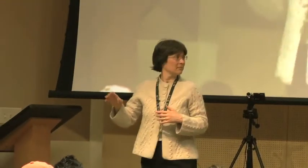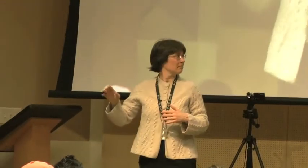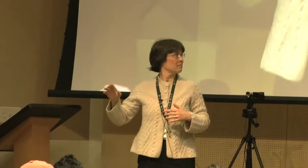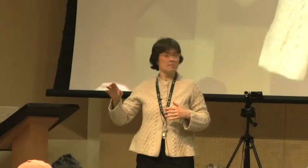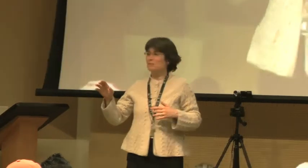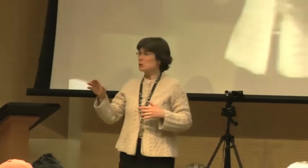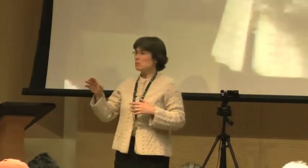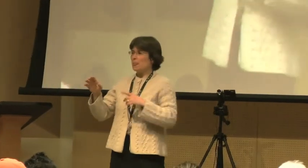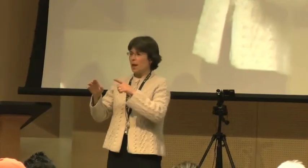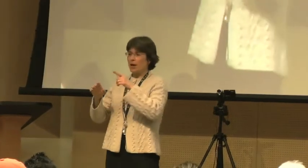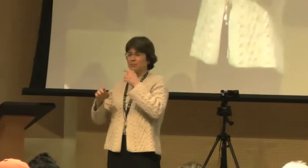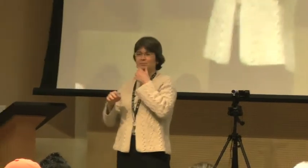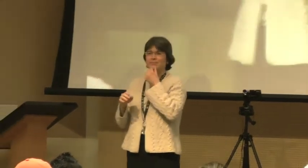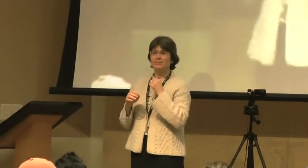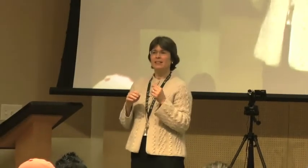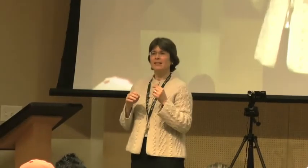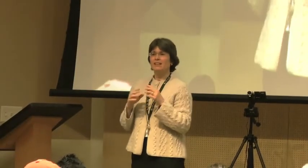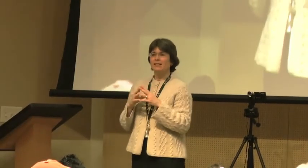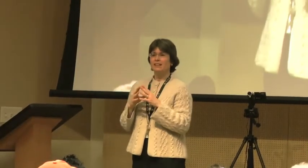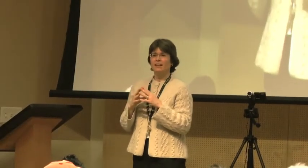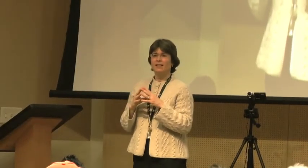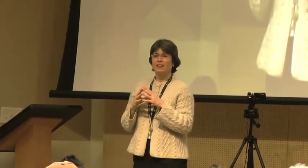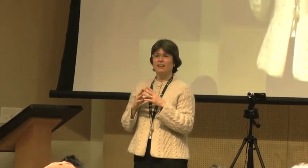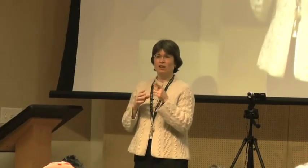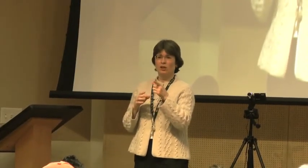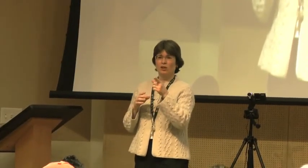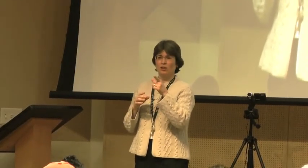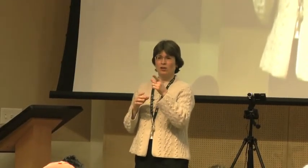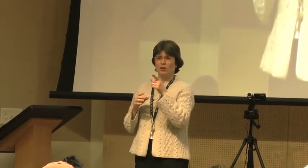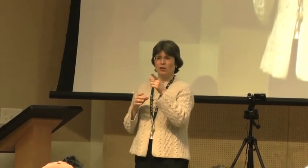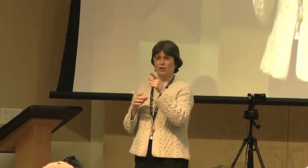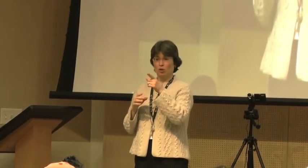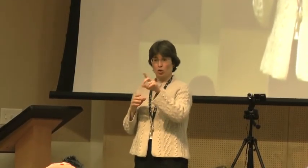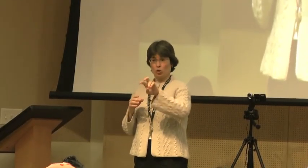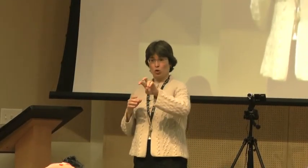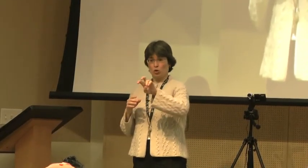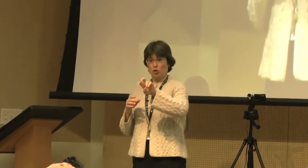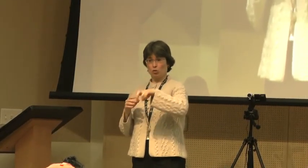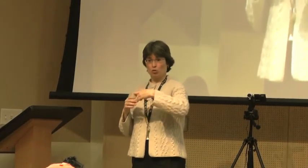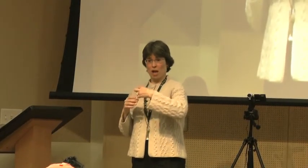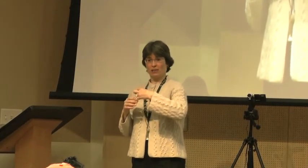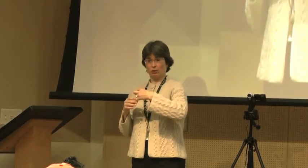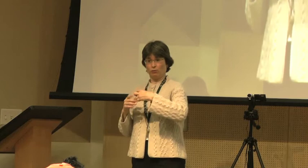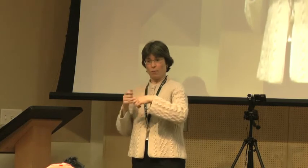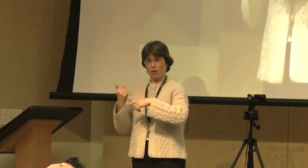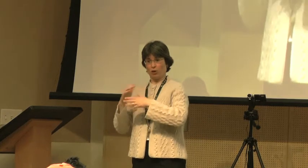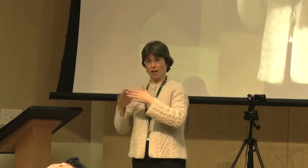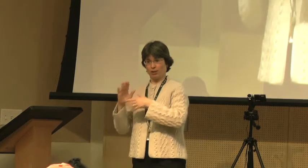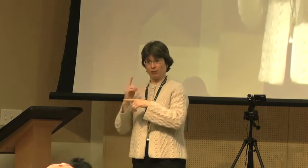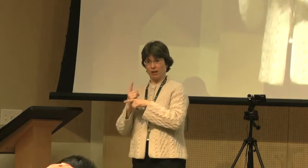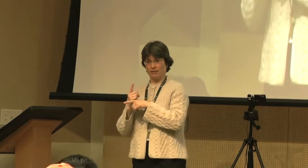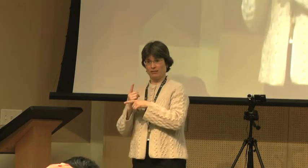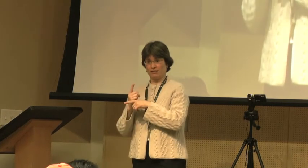Dr. Bruno's going to answer. Sorry, Dr. Richard. Sorry, please, I'm not